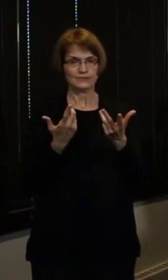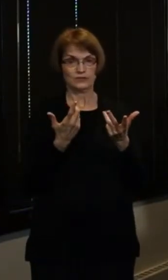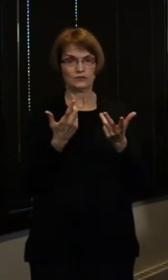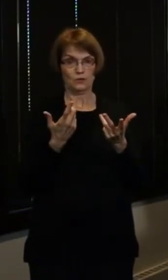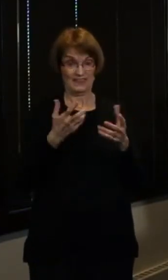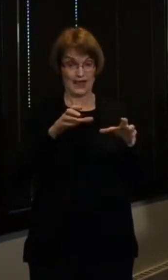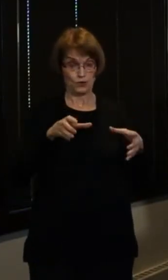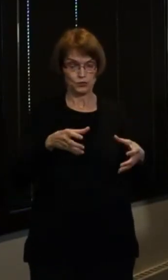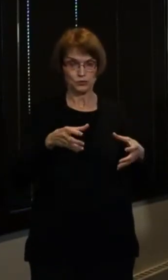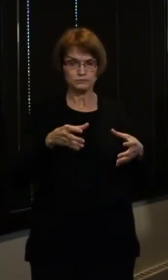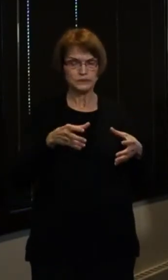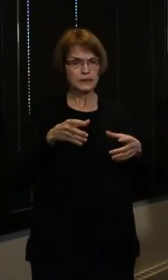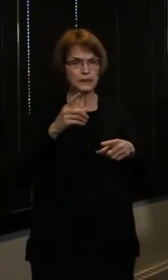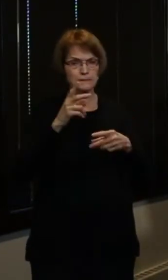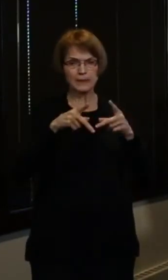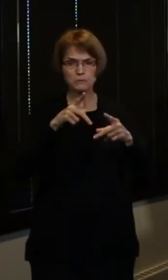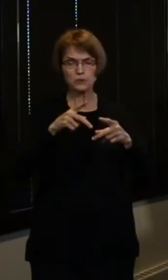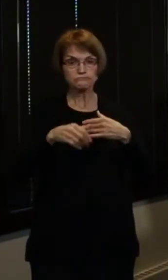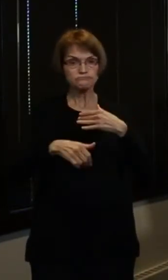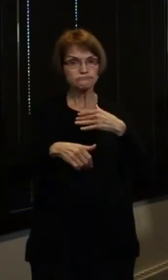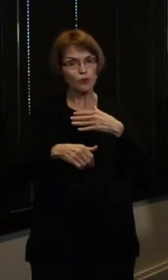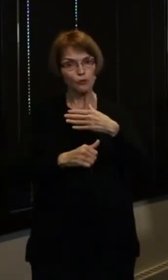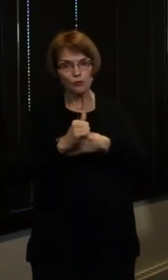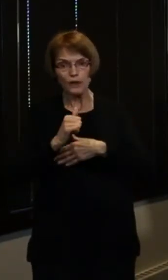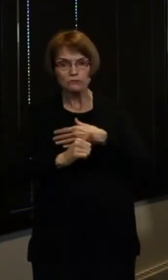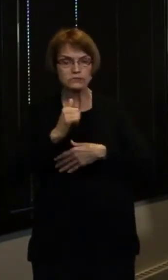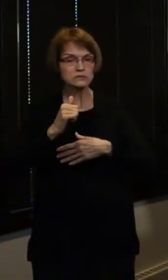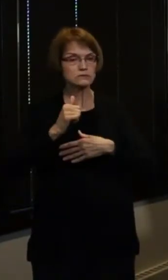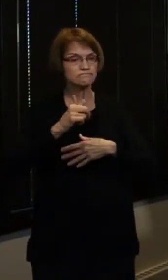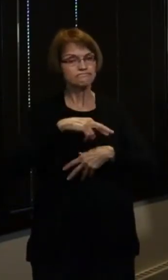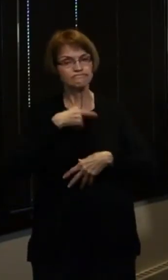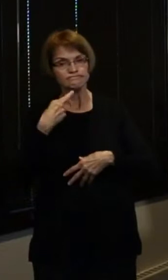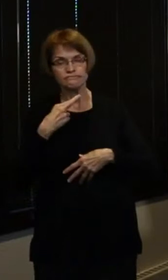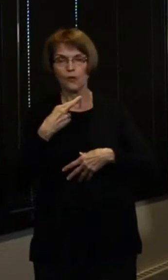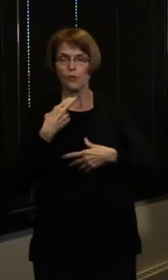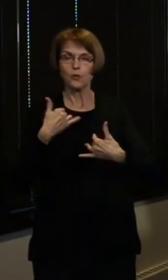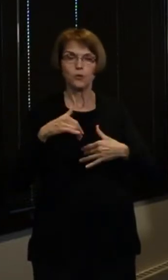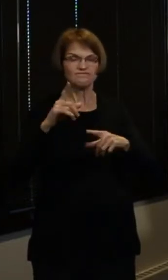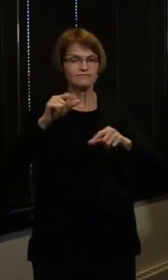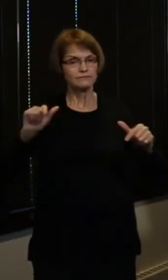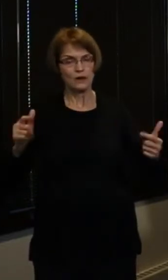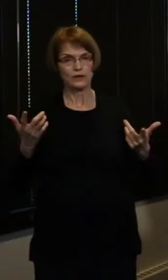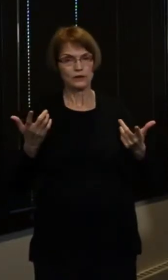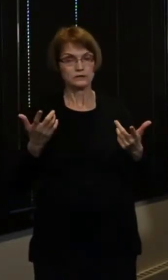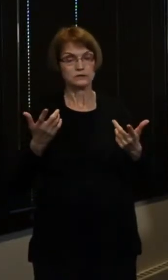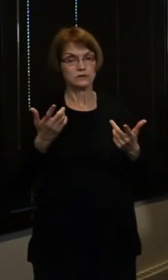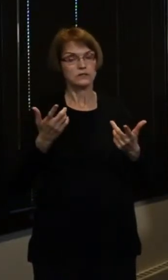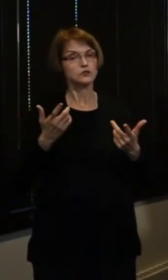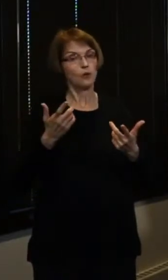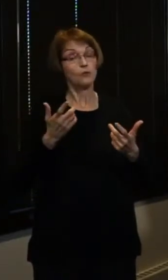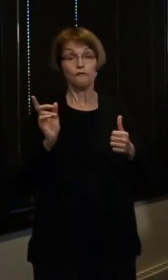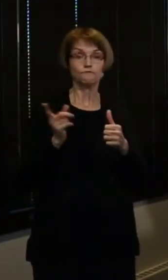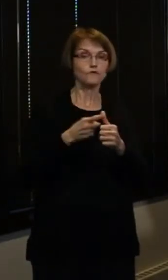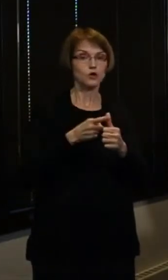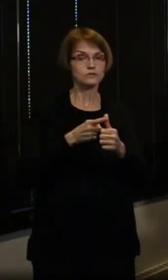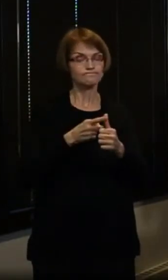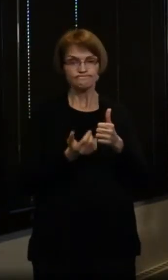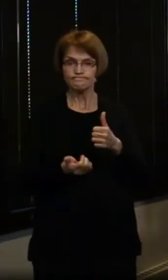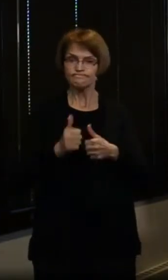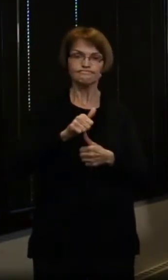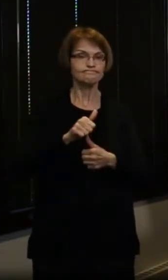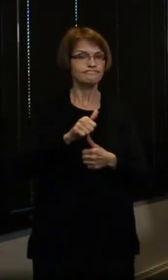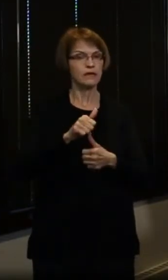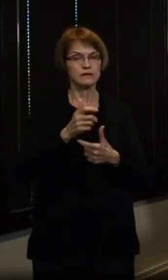those tiers, and we have to make sure that we're protecting the most vulnerable within our population. And so, as